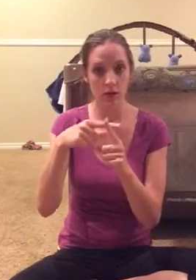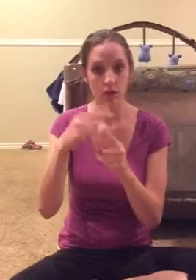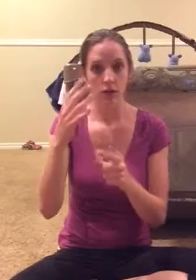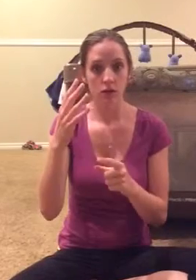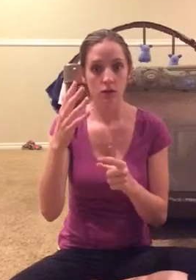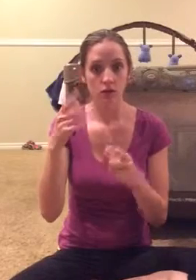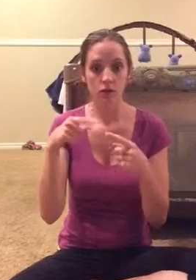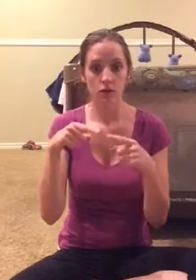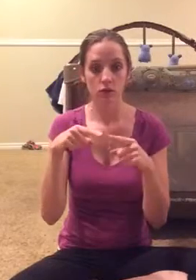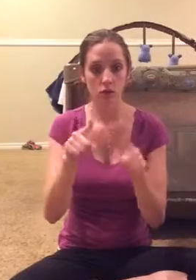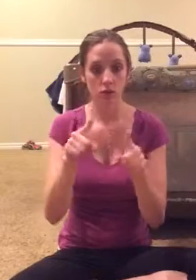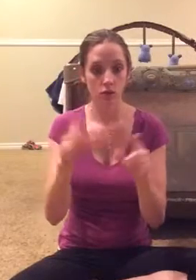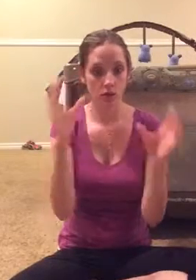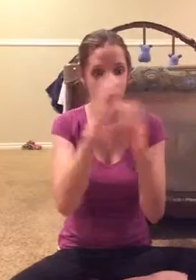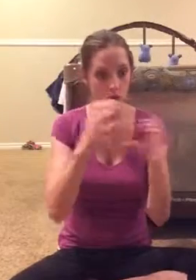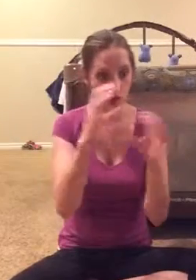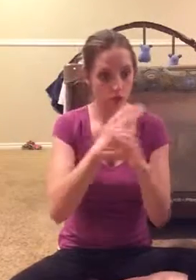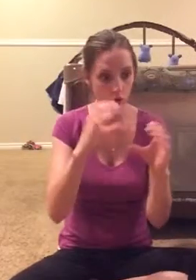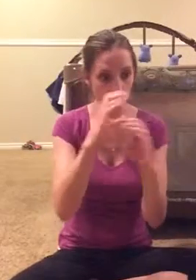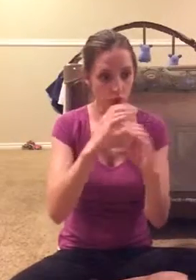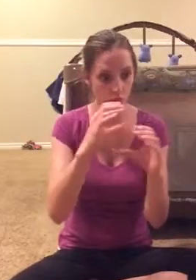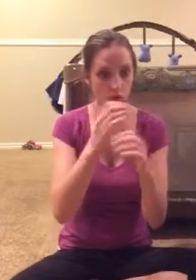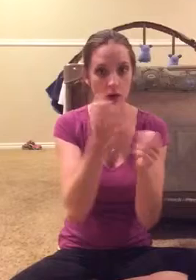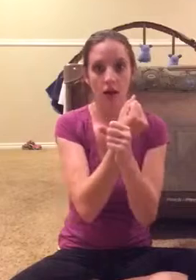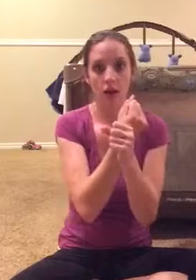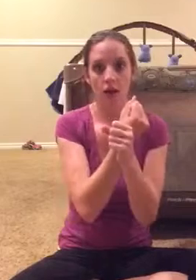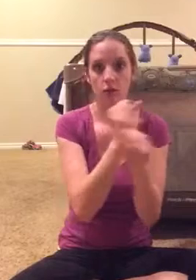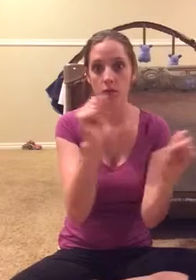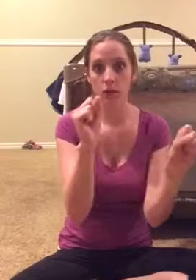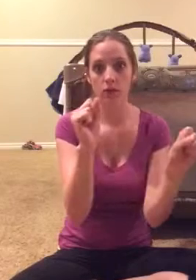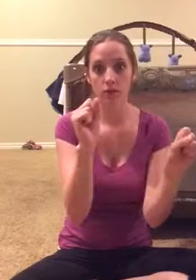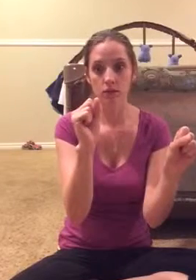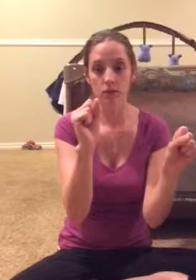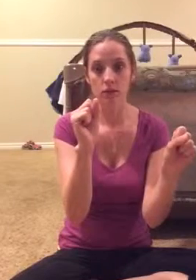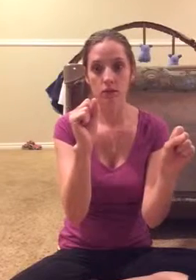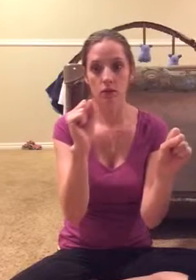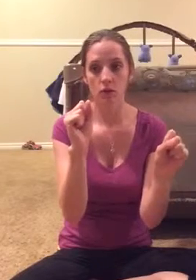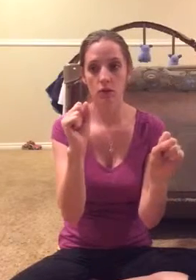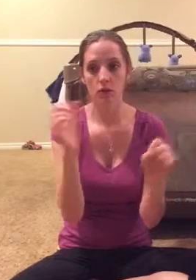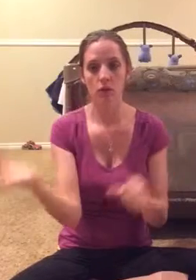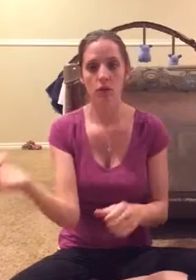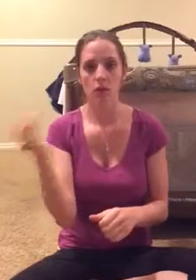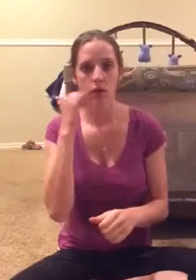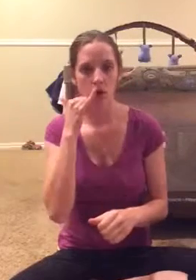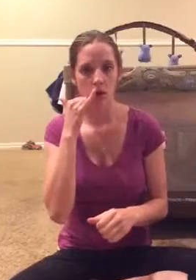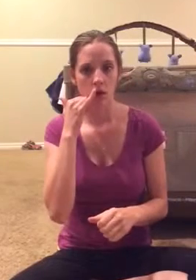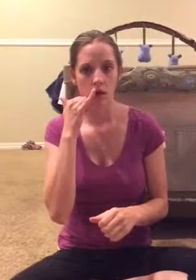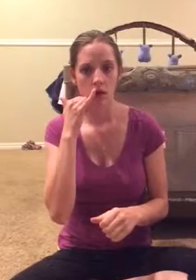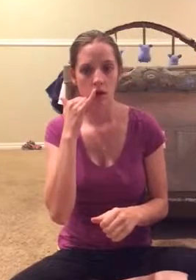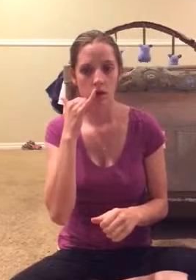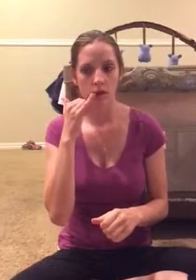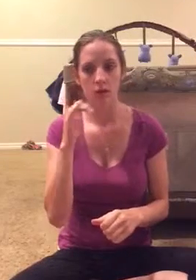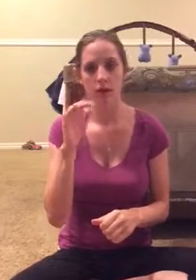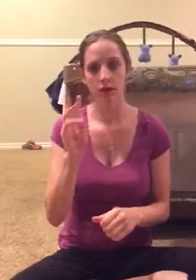Rescue crews received a call about 6:15 p.m. Monday reporting the